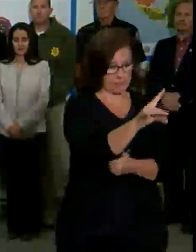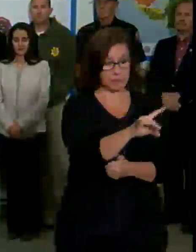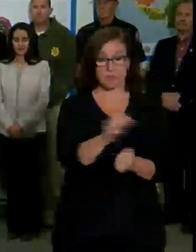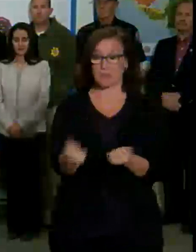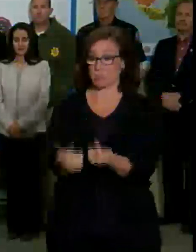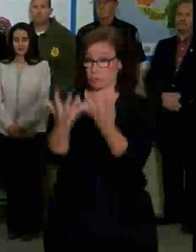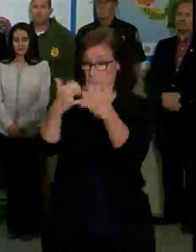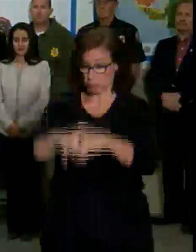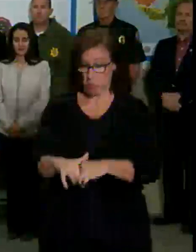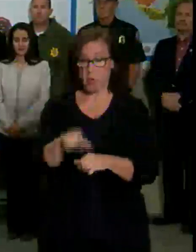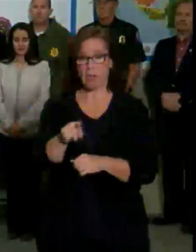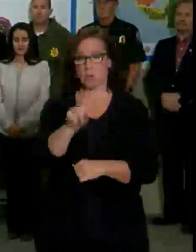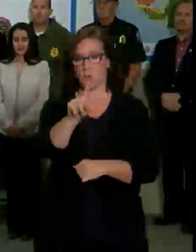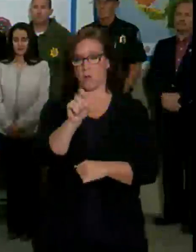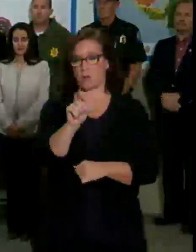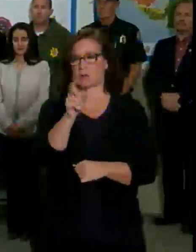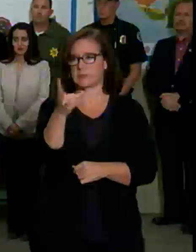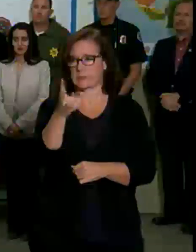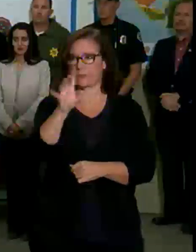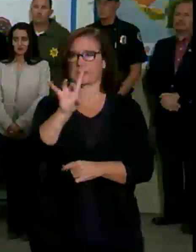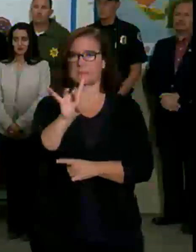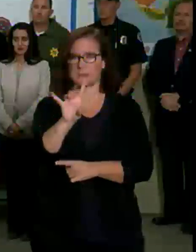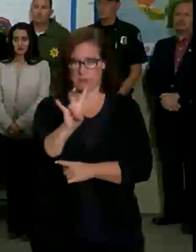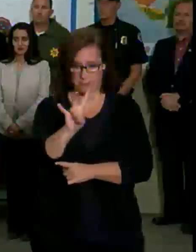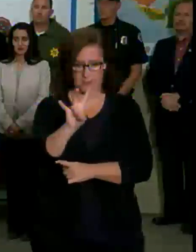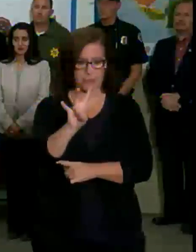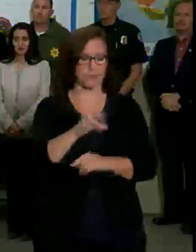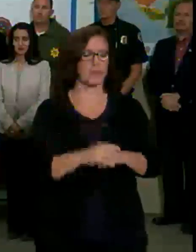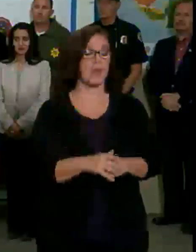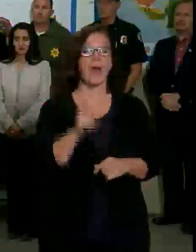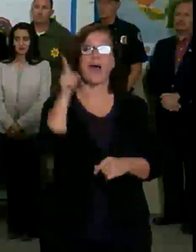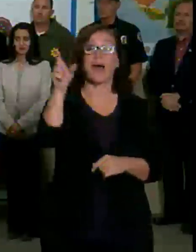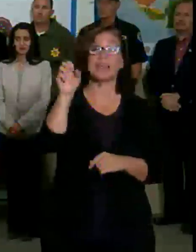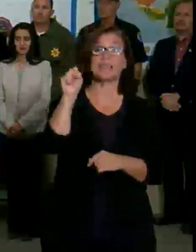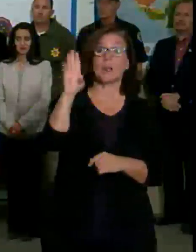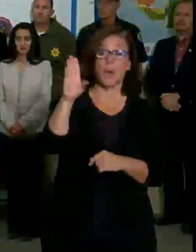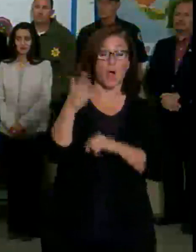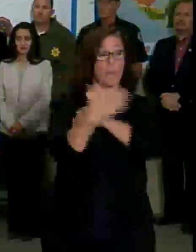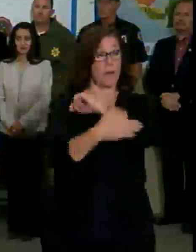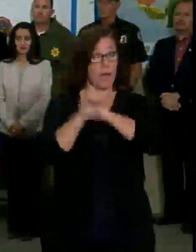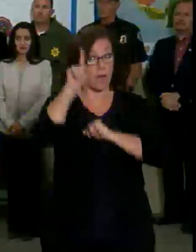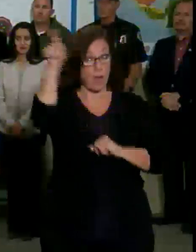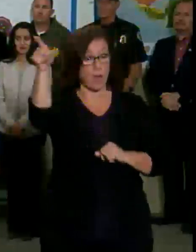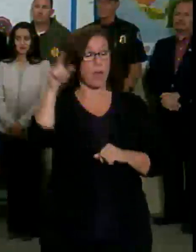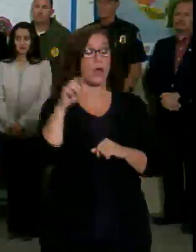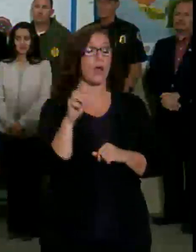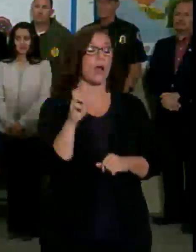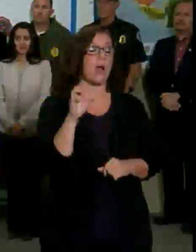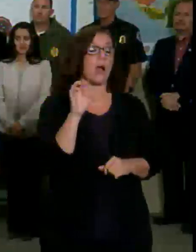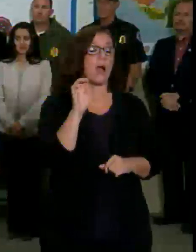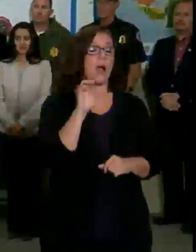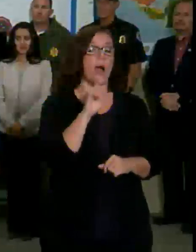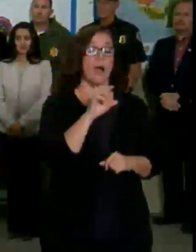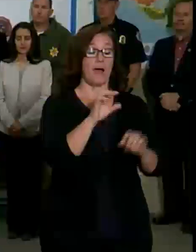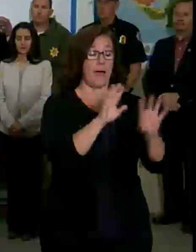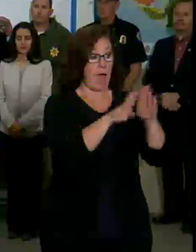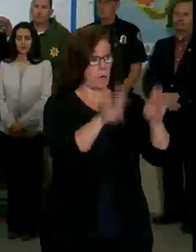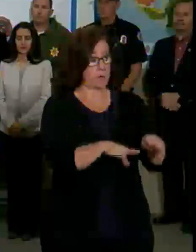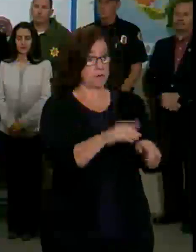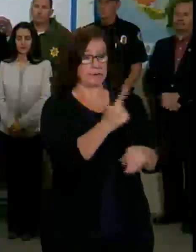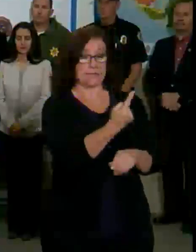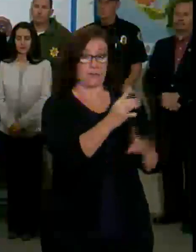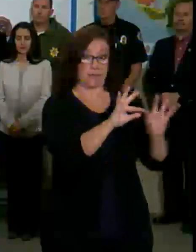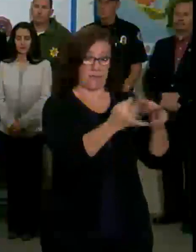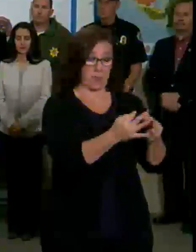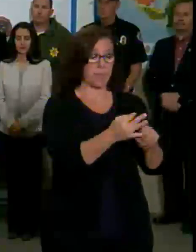destroyed 167. In the Santa Barbara County unincorporated areas, single-family residences destroyed,